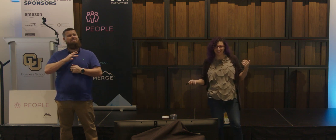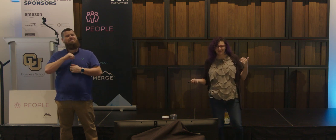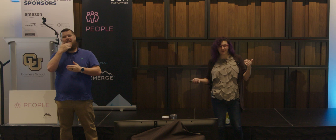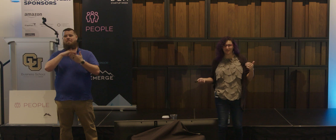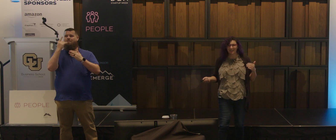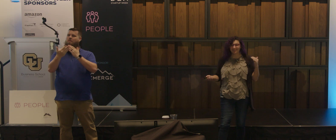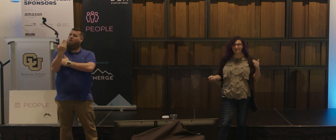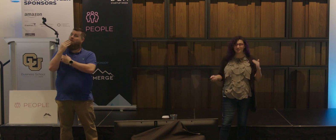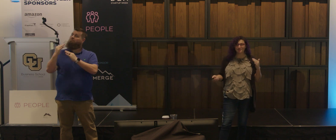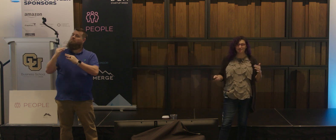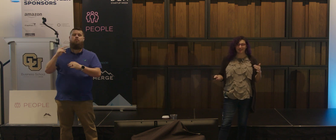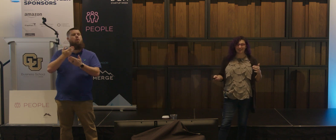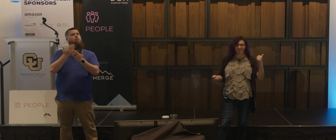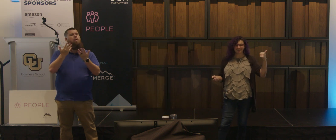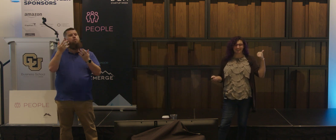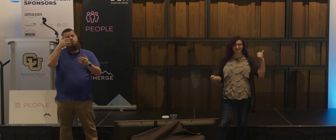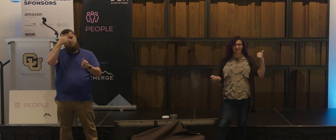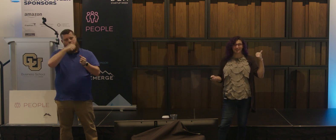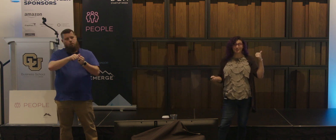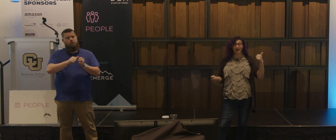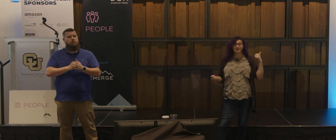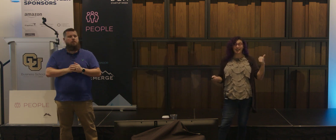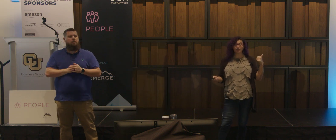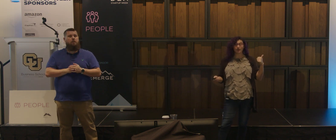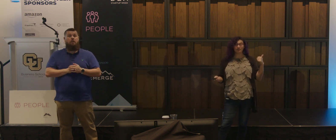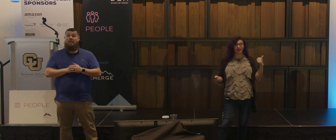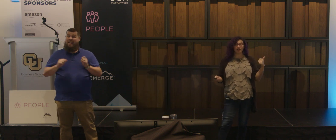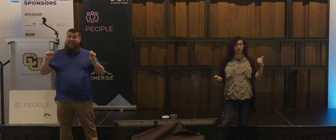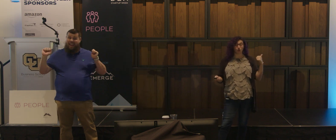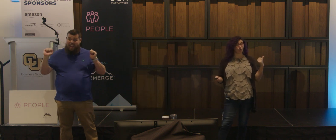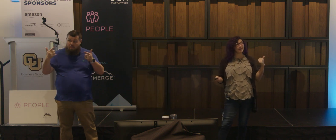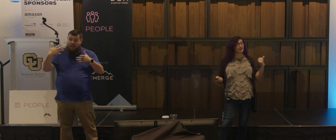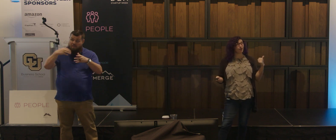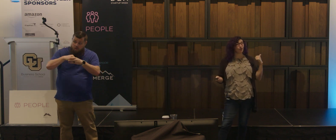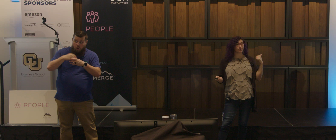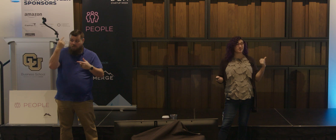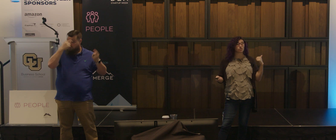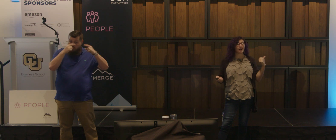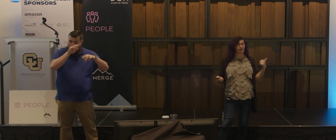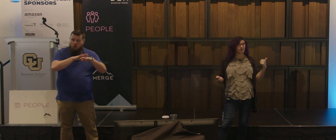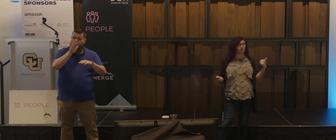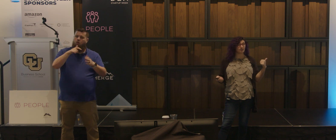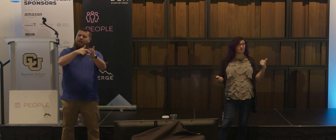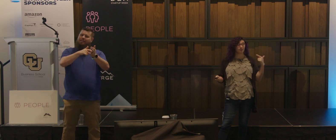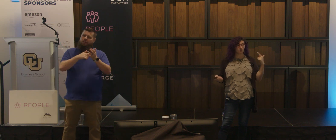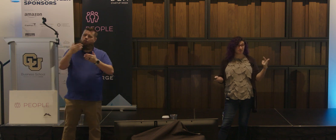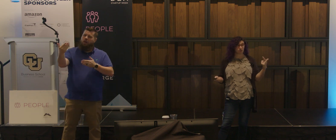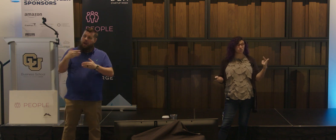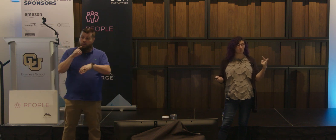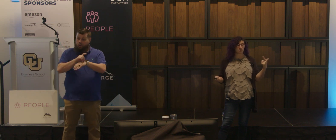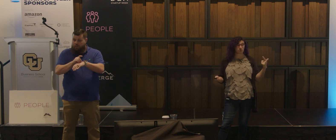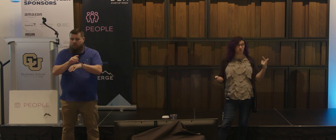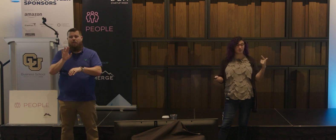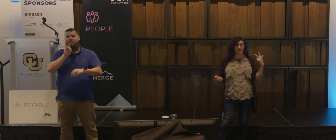morning. So, things to remember. Does everyone involved agree on your essential hiring duties, those